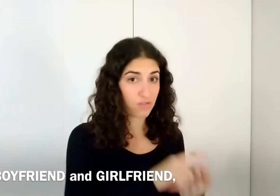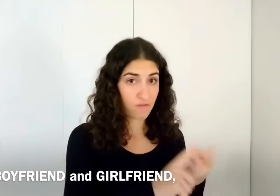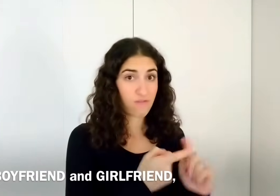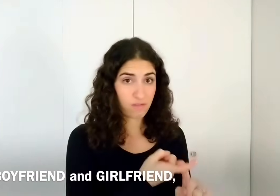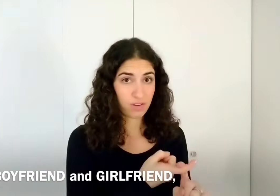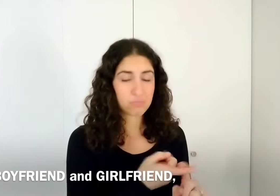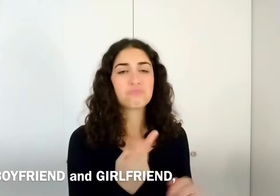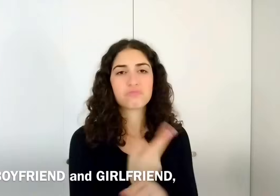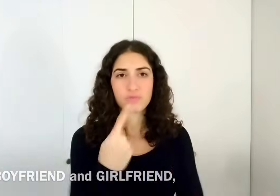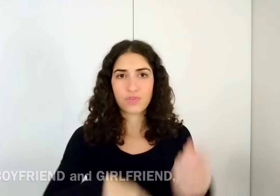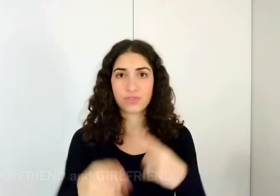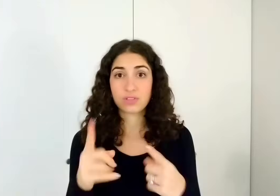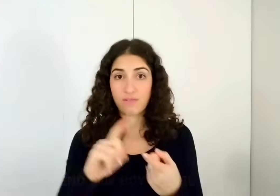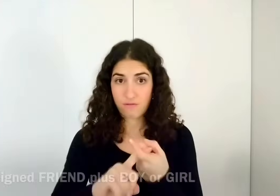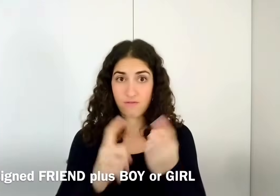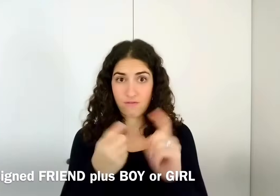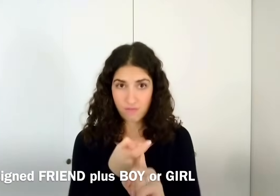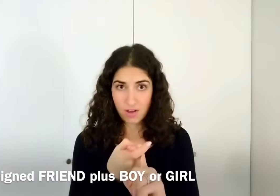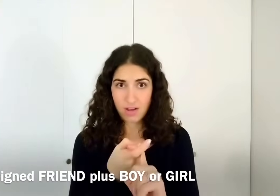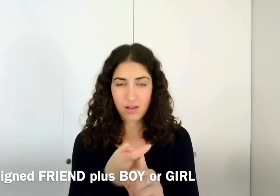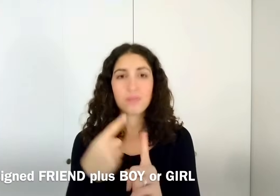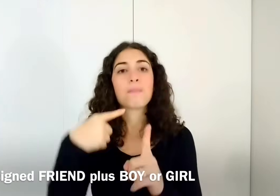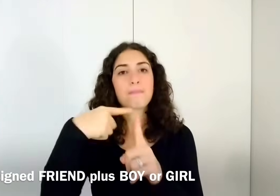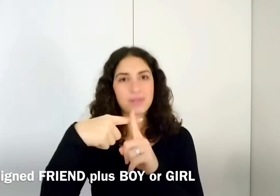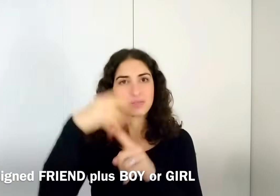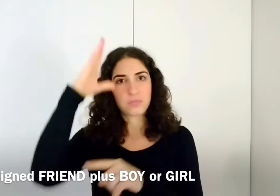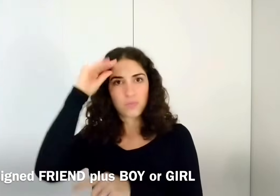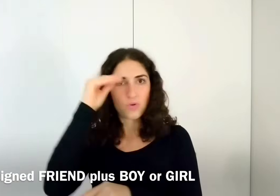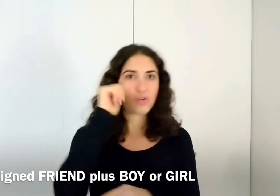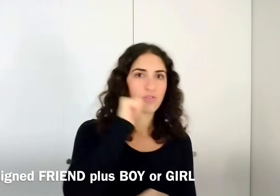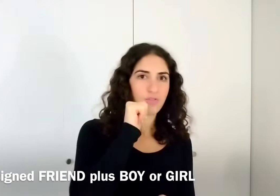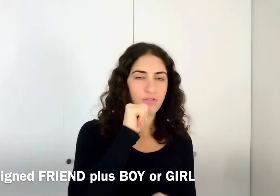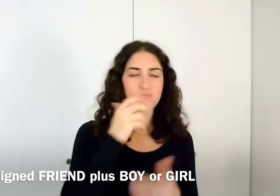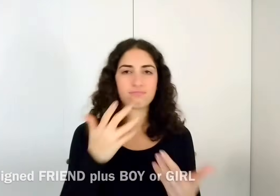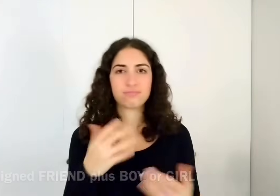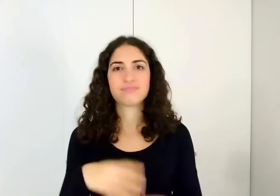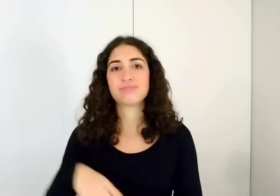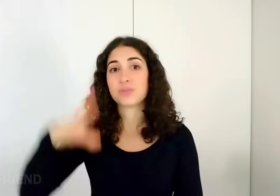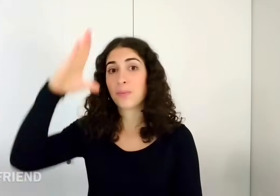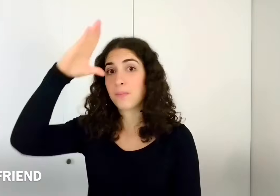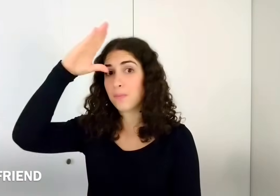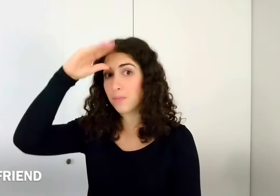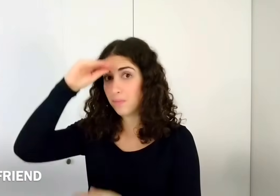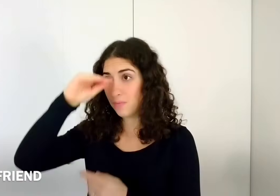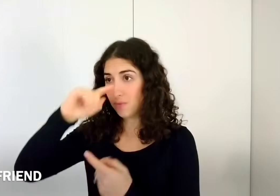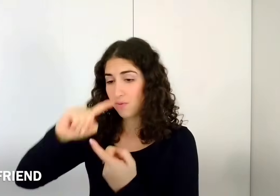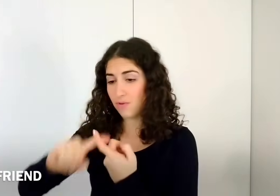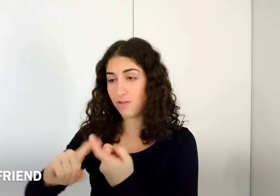and girlfriend, so they're signed with the sign friend plus boy or girl.